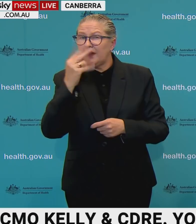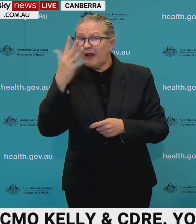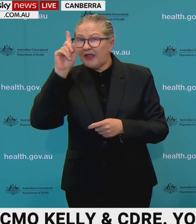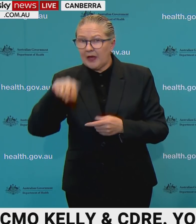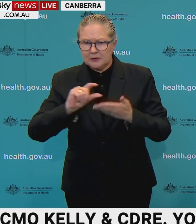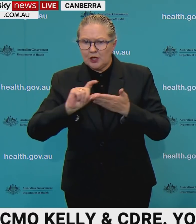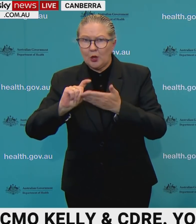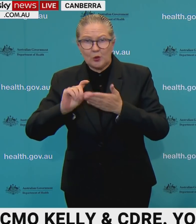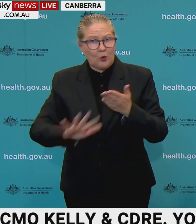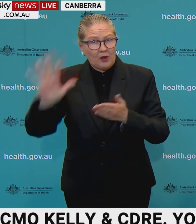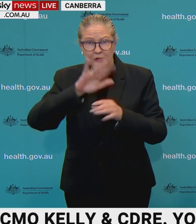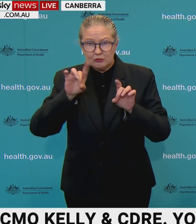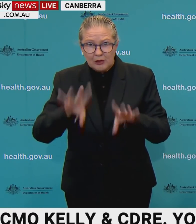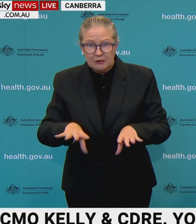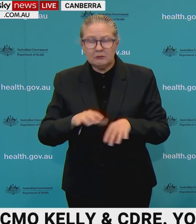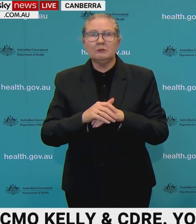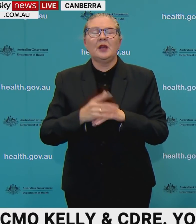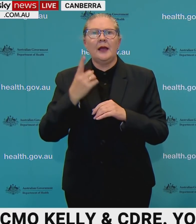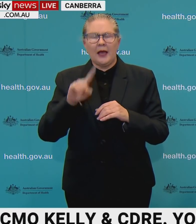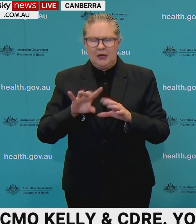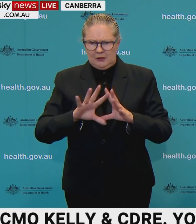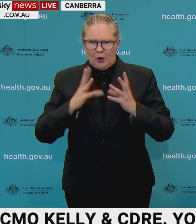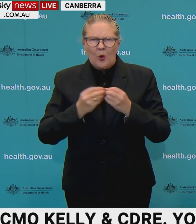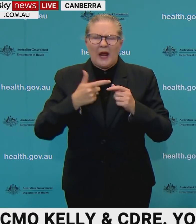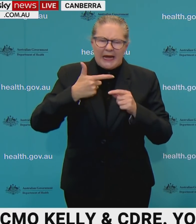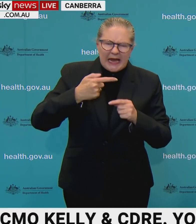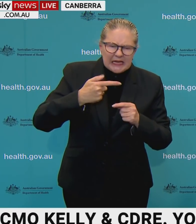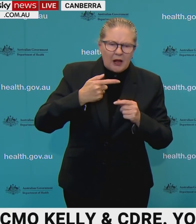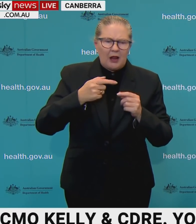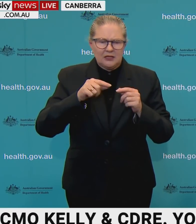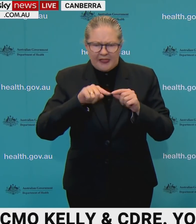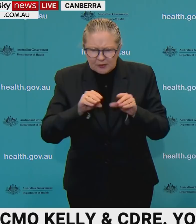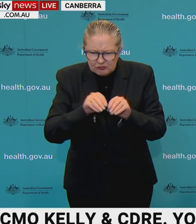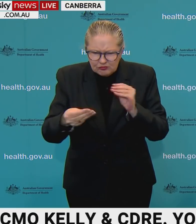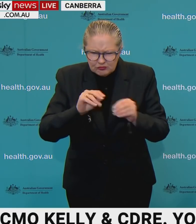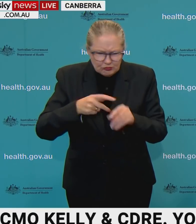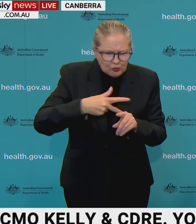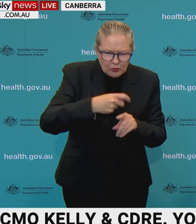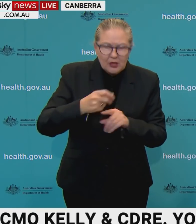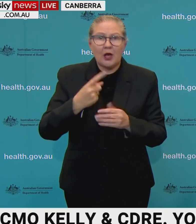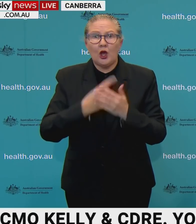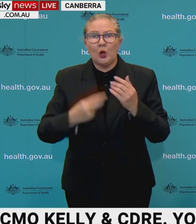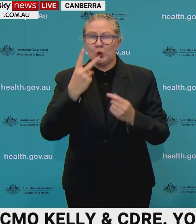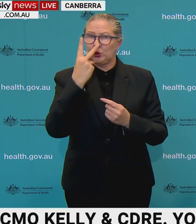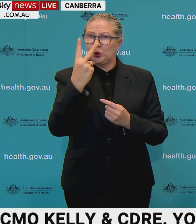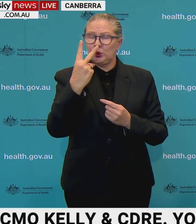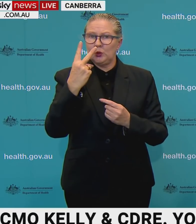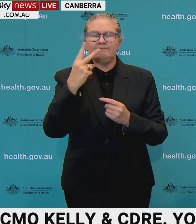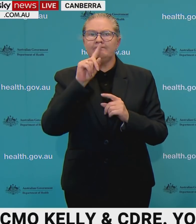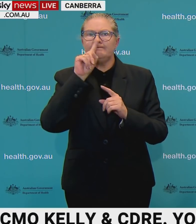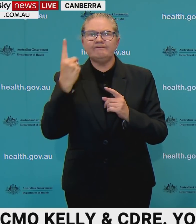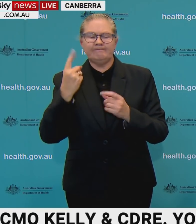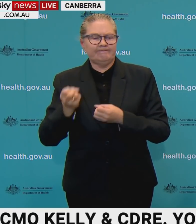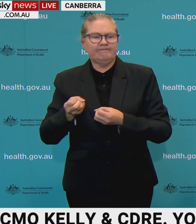country, along with all the corresponding consumables. There were only two of those deliveries that were unable to be completed on